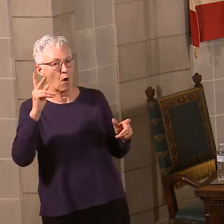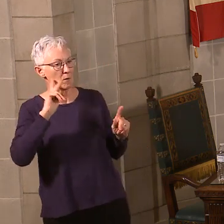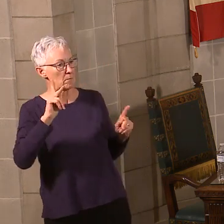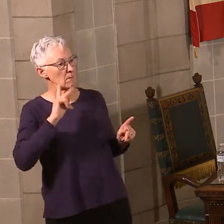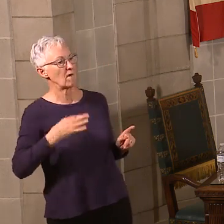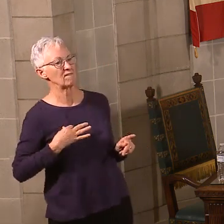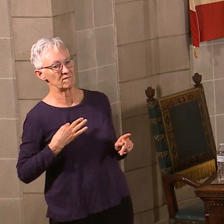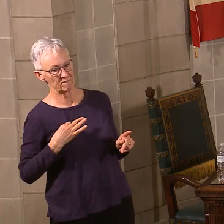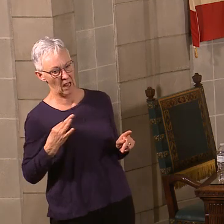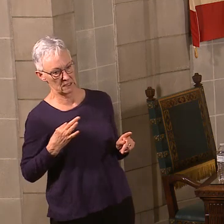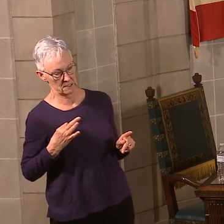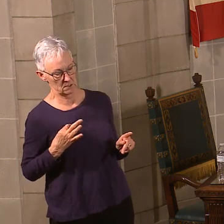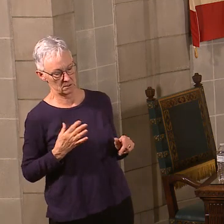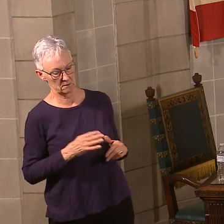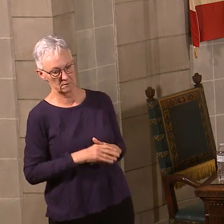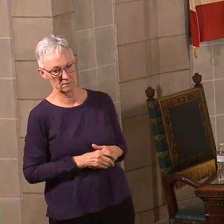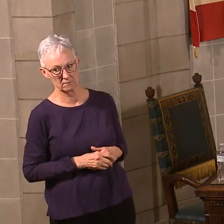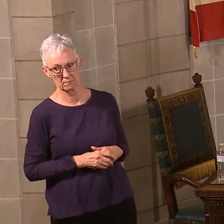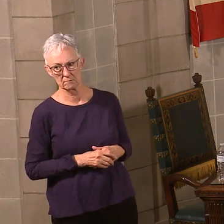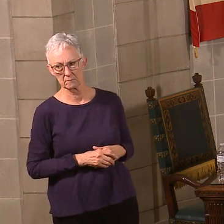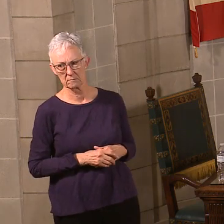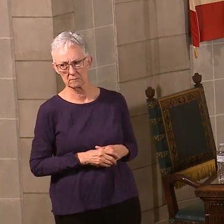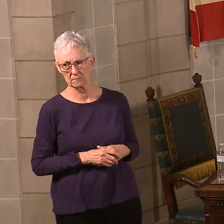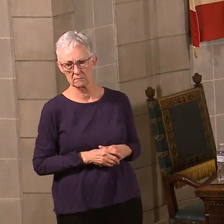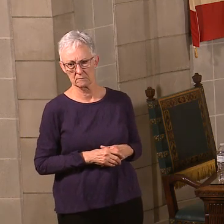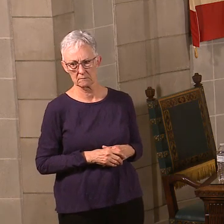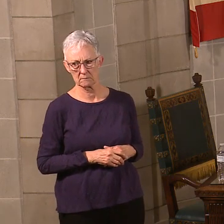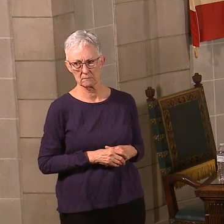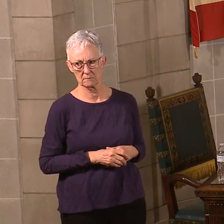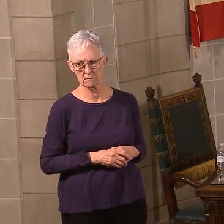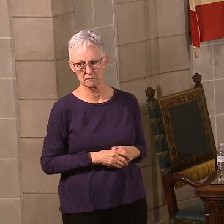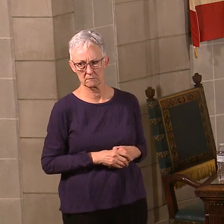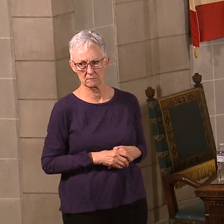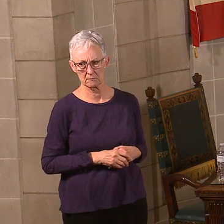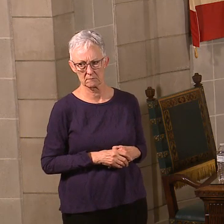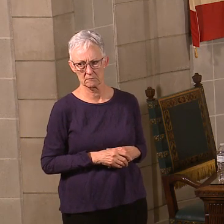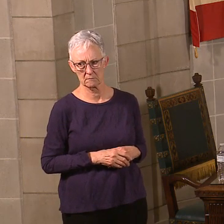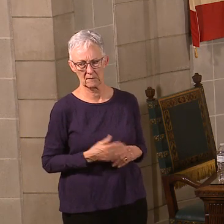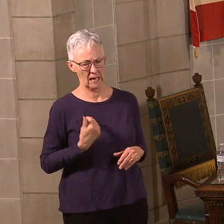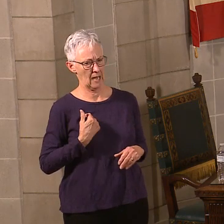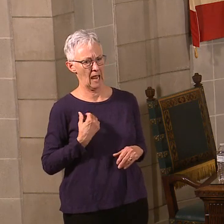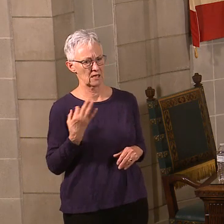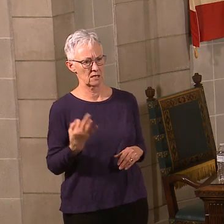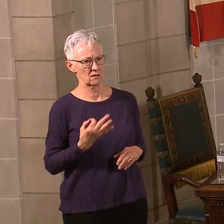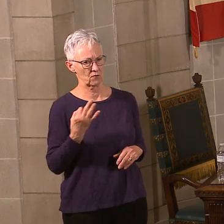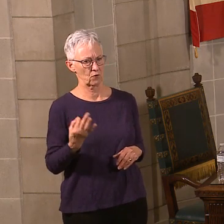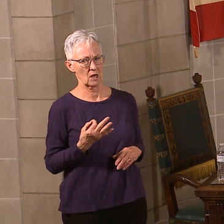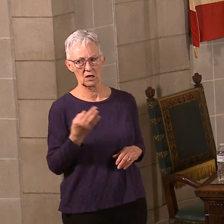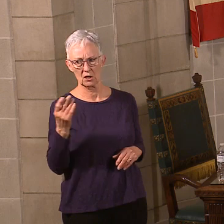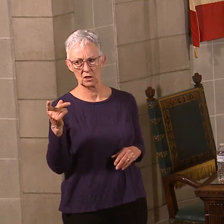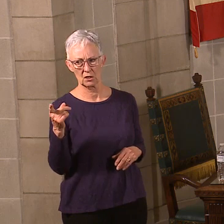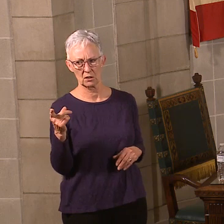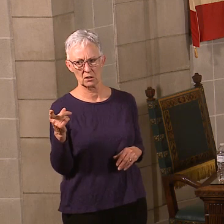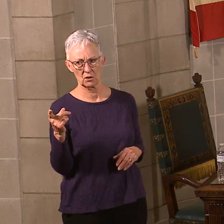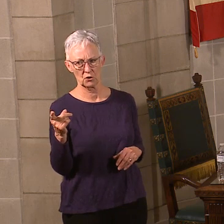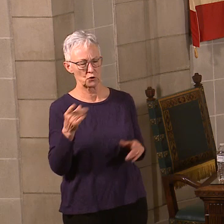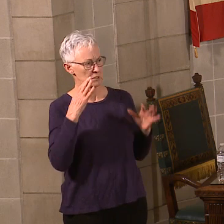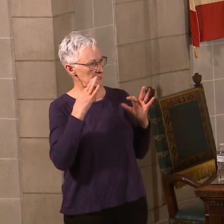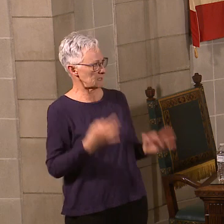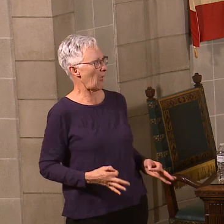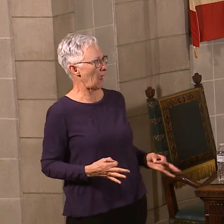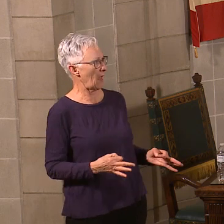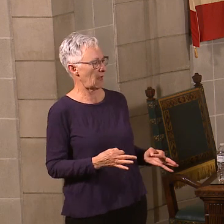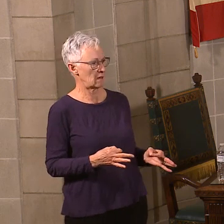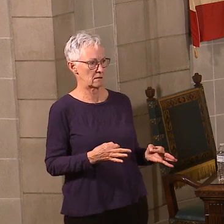more questions. 2 more questions, yeah. What was the tipping point on Friday for you to go with the direct health measure for the entire state? And what was